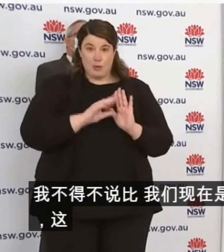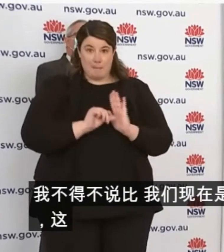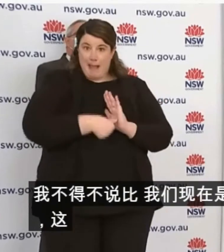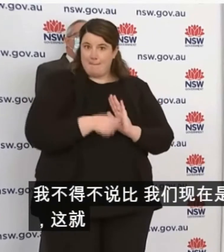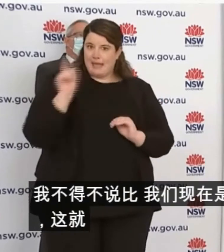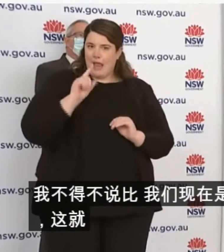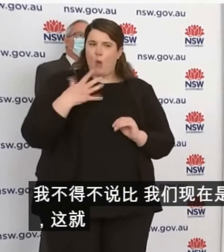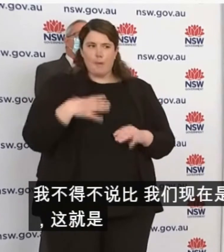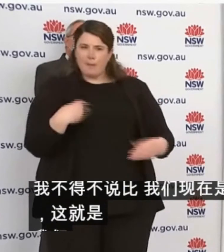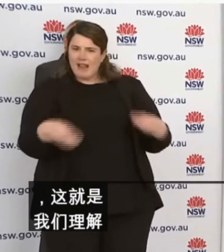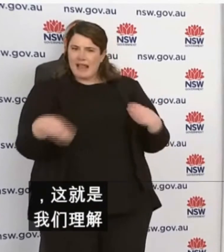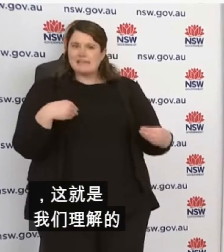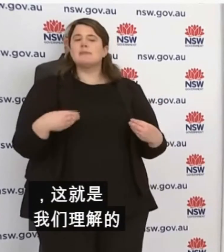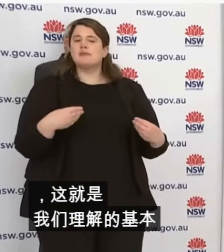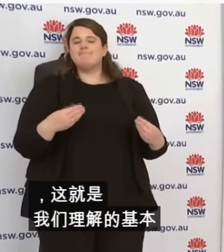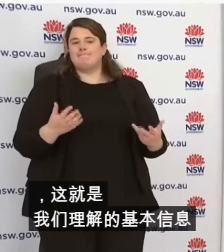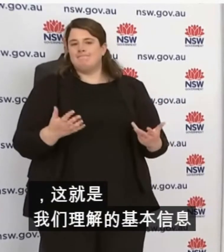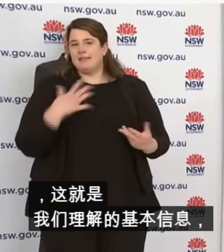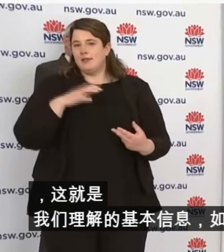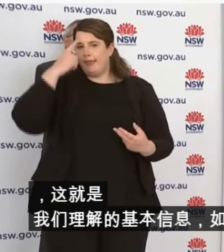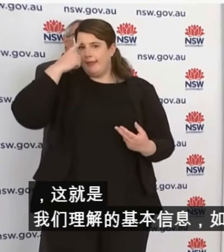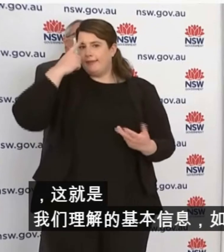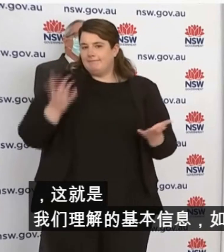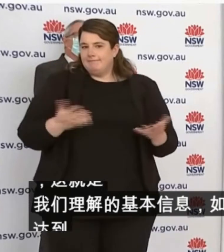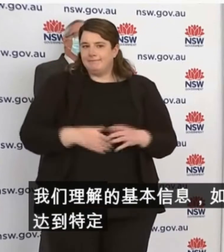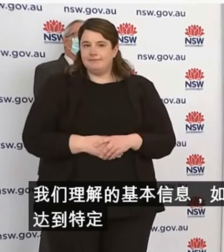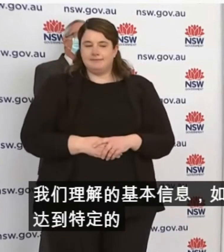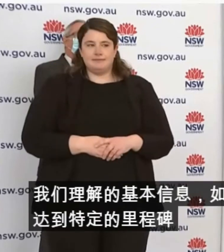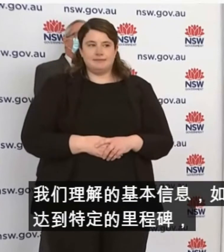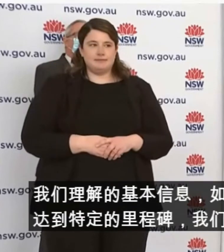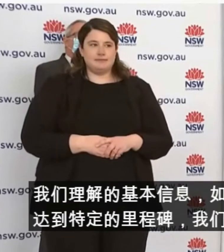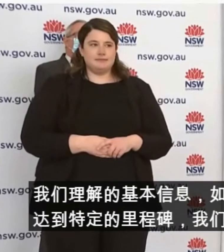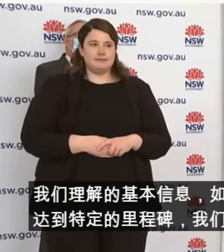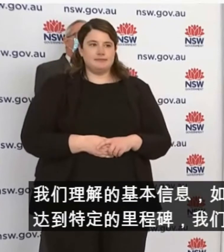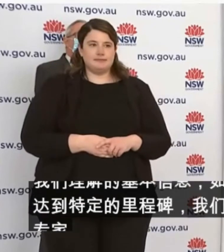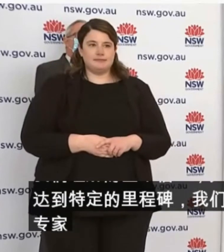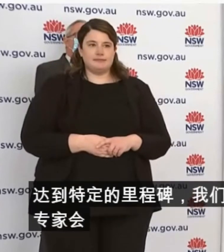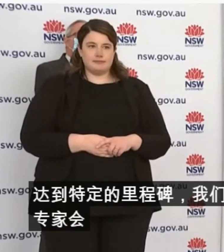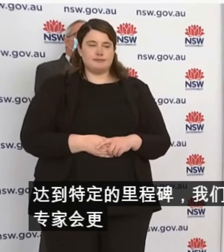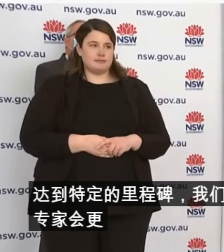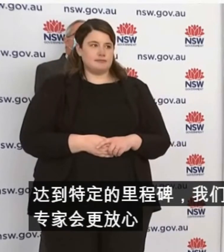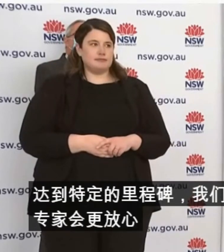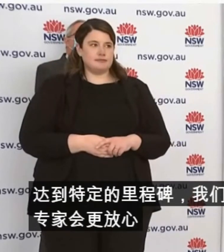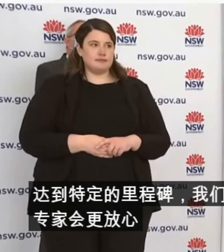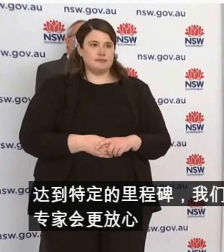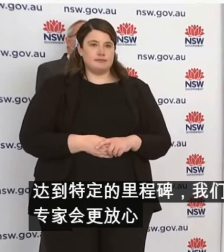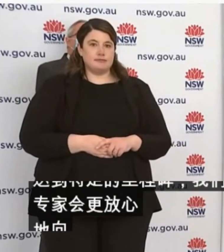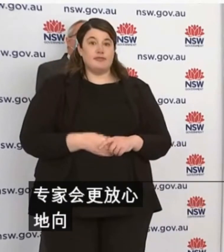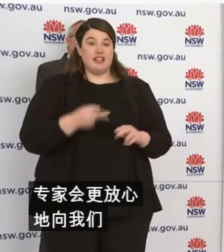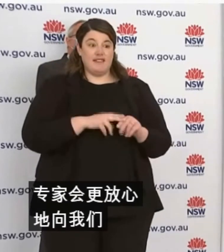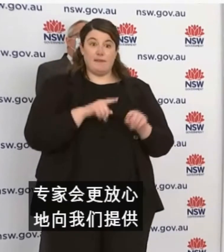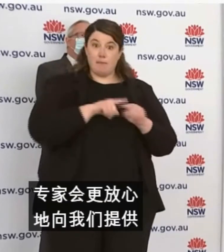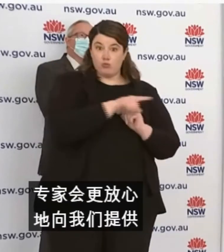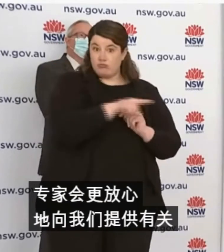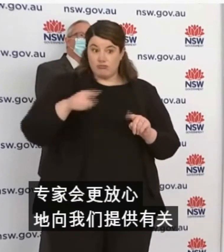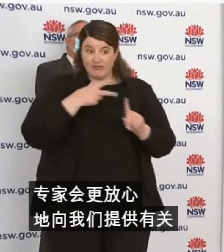now. And that's the basic message. We understand that if we hit particular milestones, our health experts will feel more comfortable in